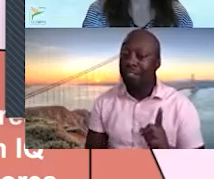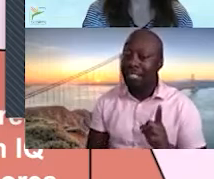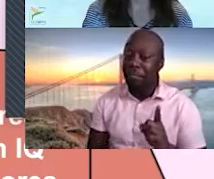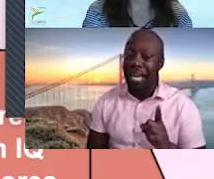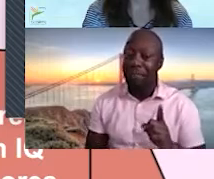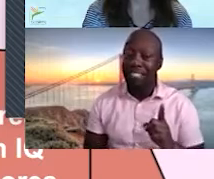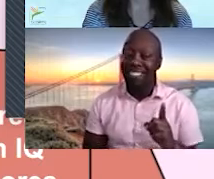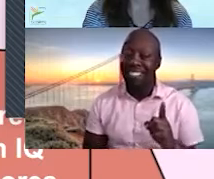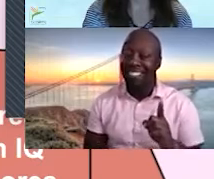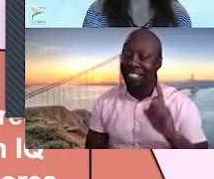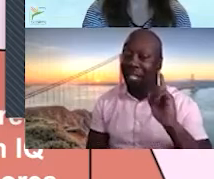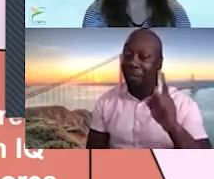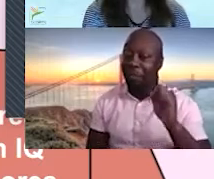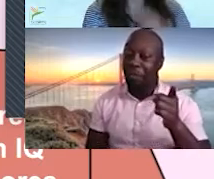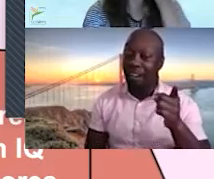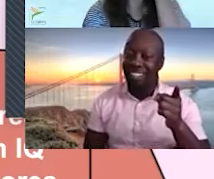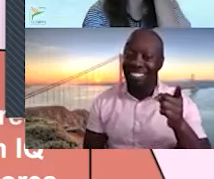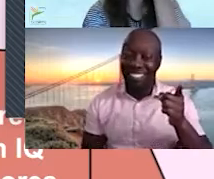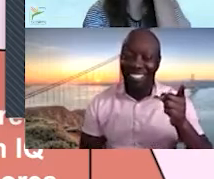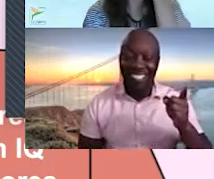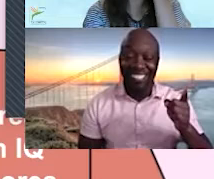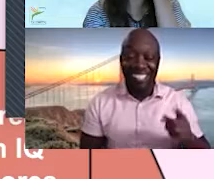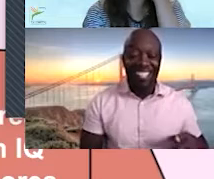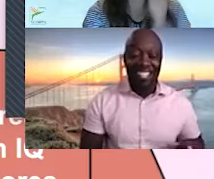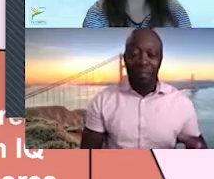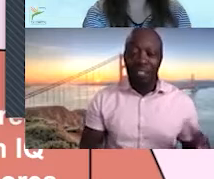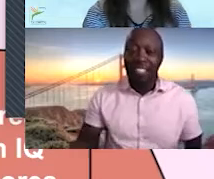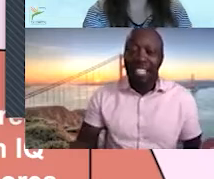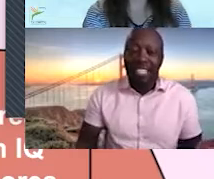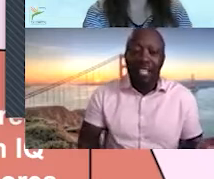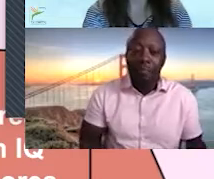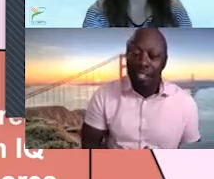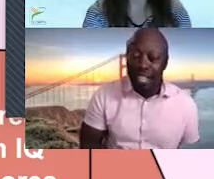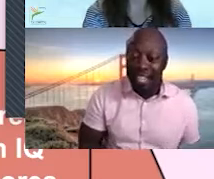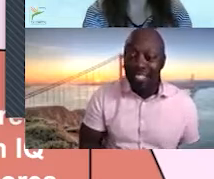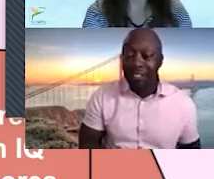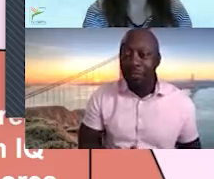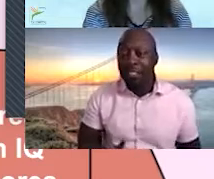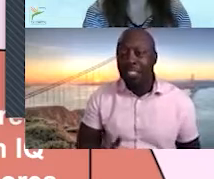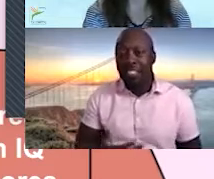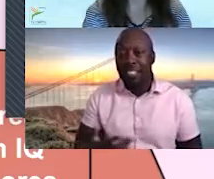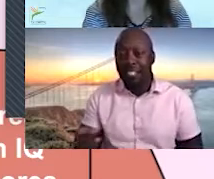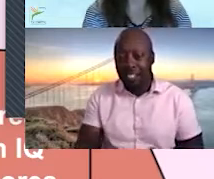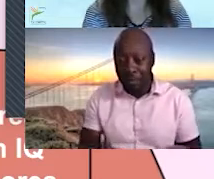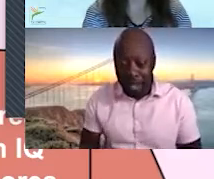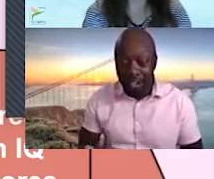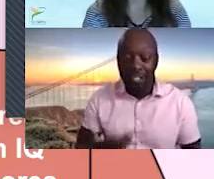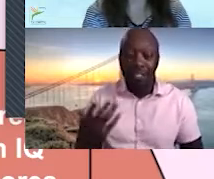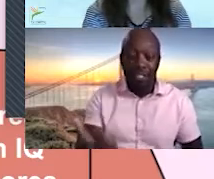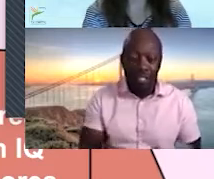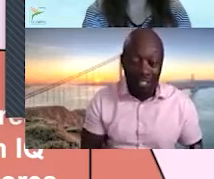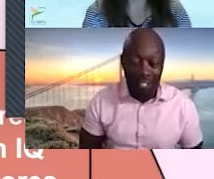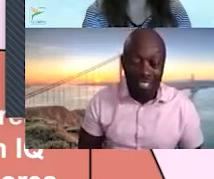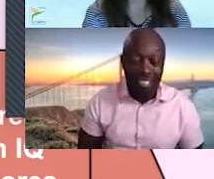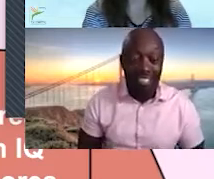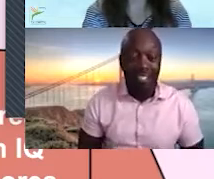Better sleep habits, number one, because they can communicate with their parent